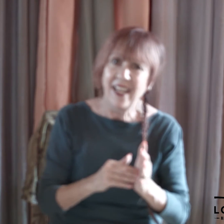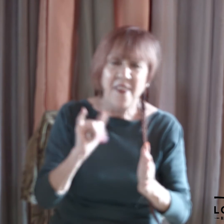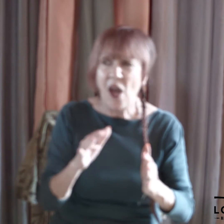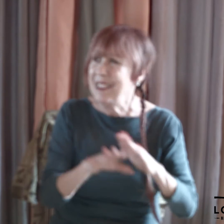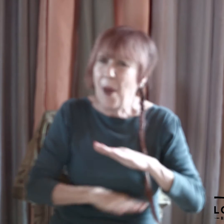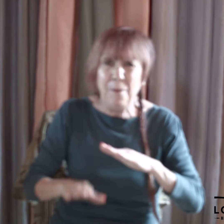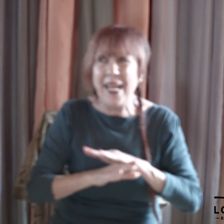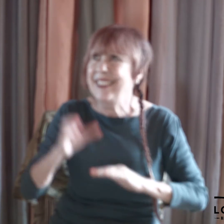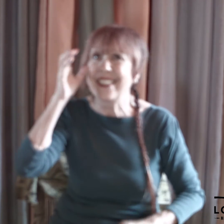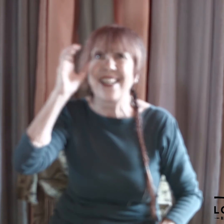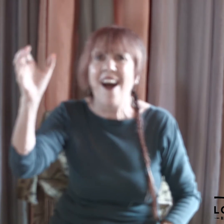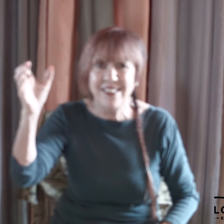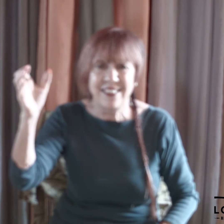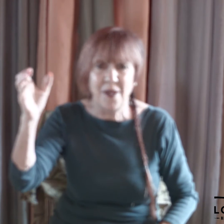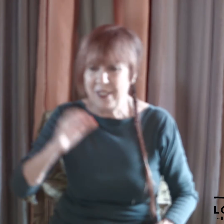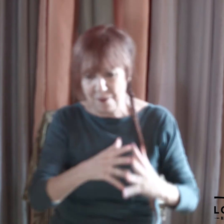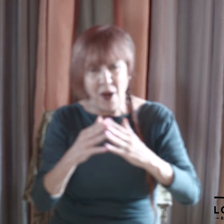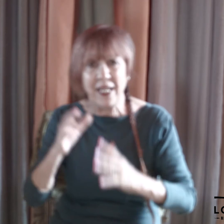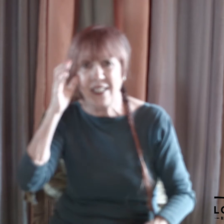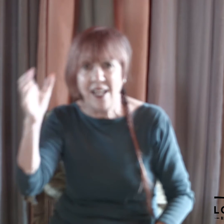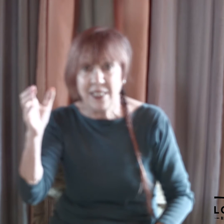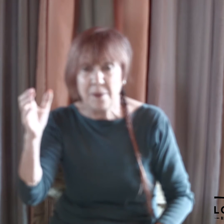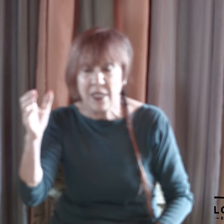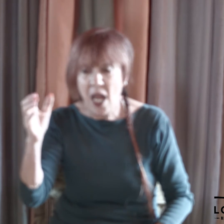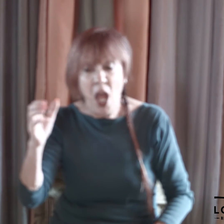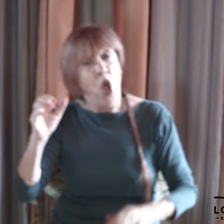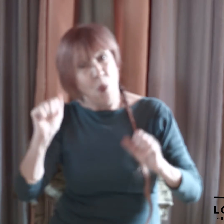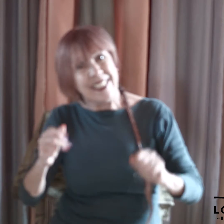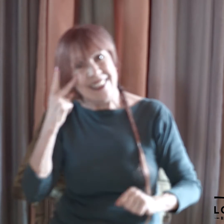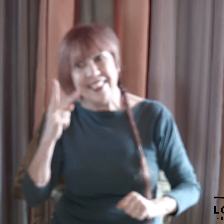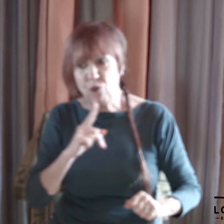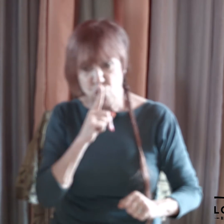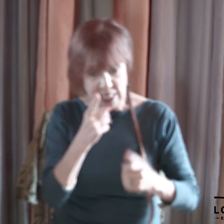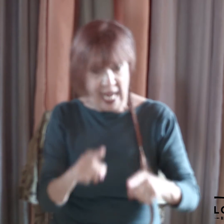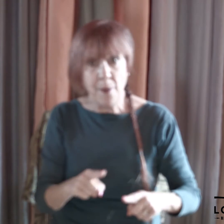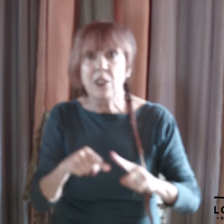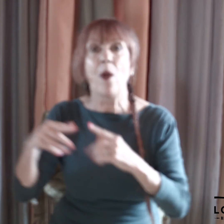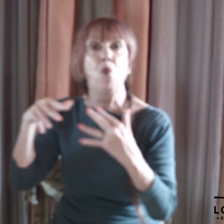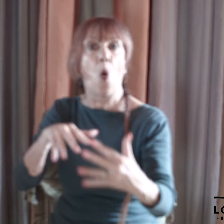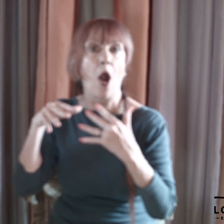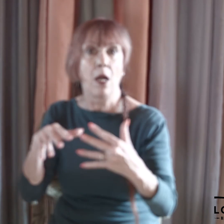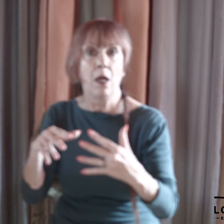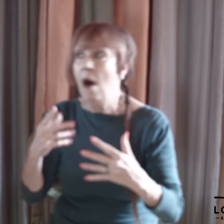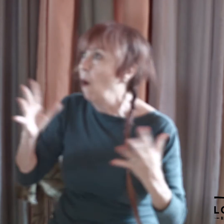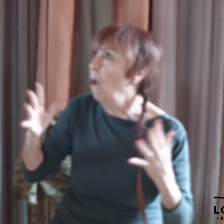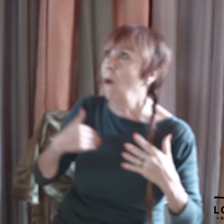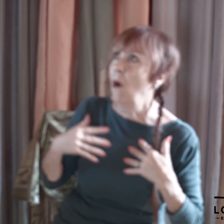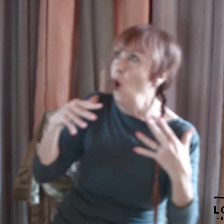underpinning of our concept. We see it most when we're at war, where everybody says, oh, we've got to all pitch in because, we've